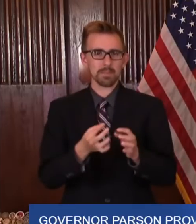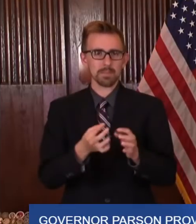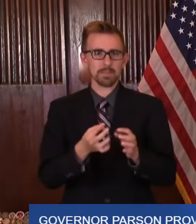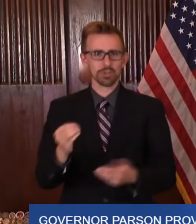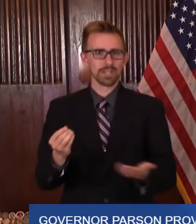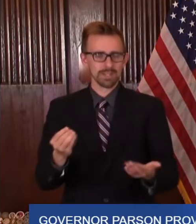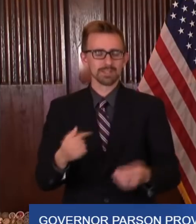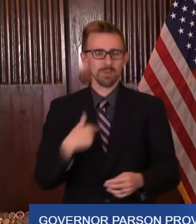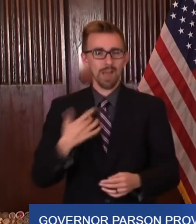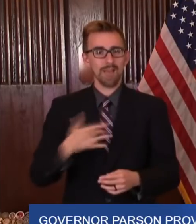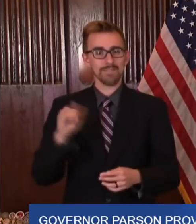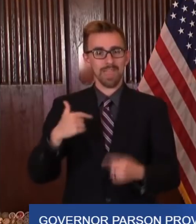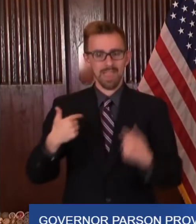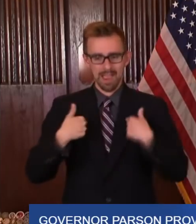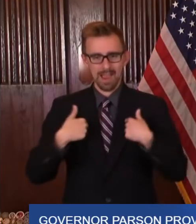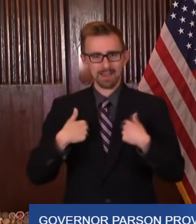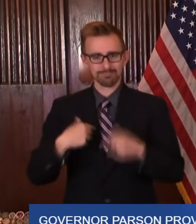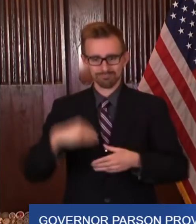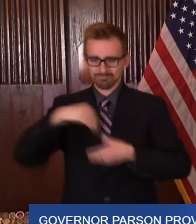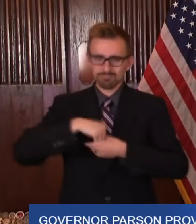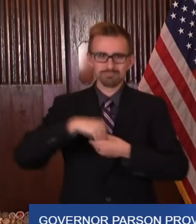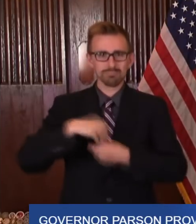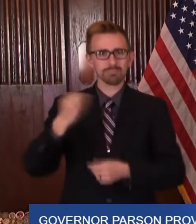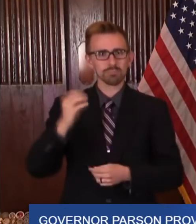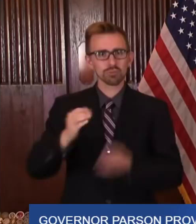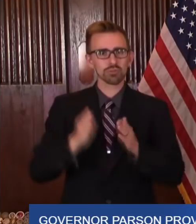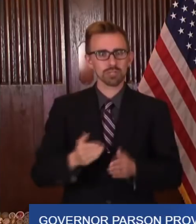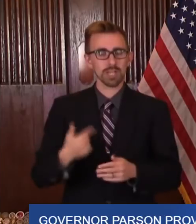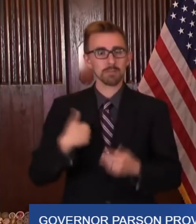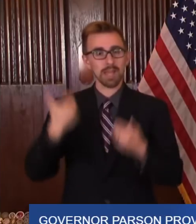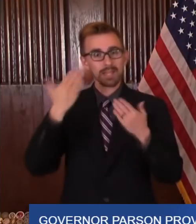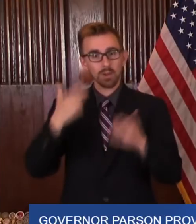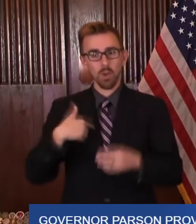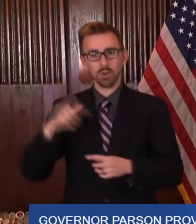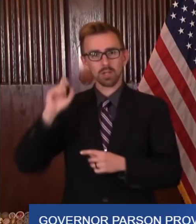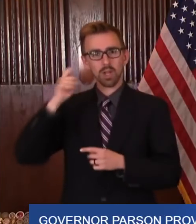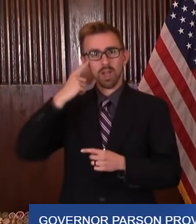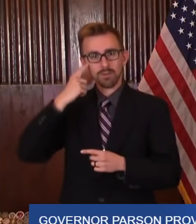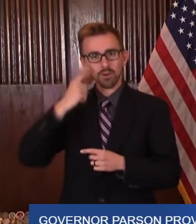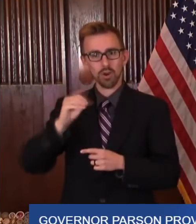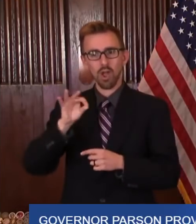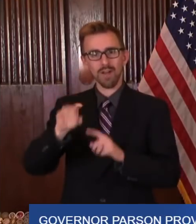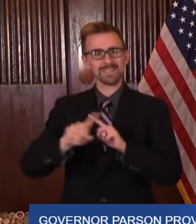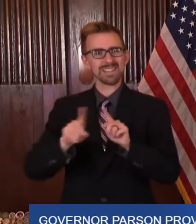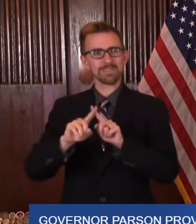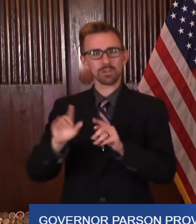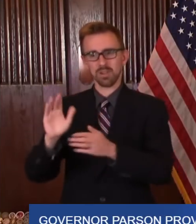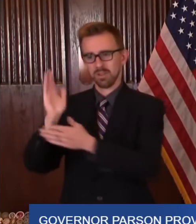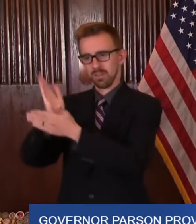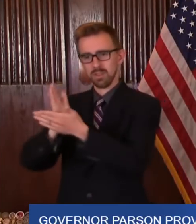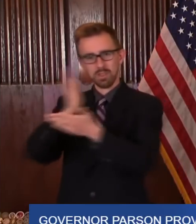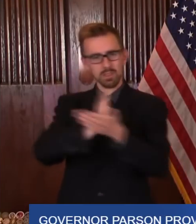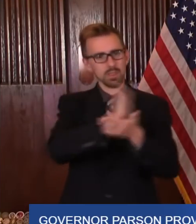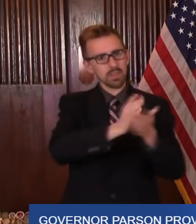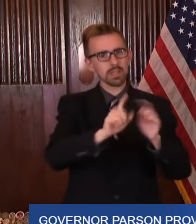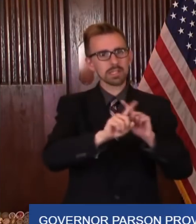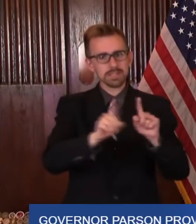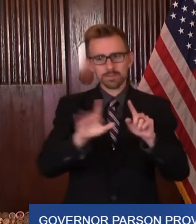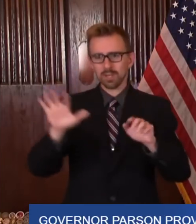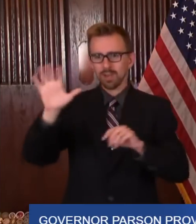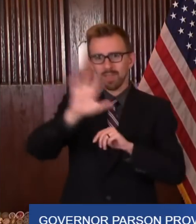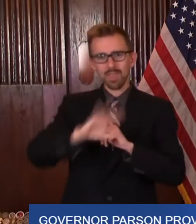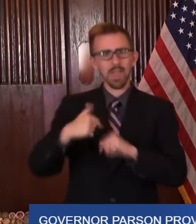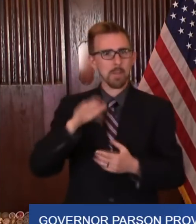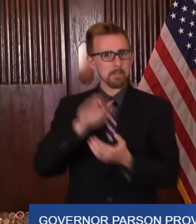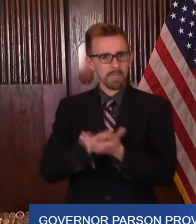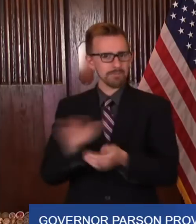Missouri, and I feel like I'm a Missourian. But I never did know I was a governor of different segments of our state. I believe I'm the